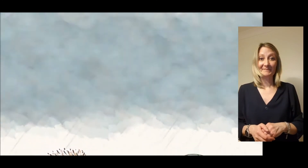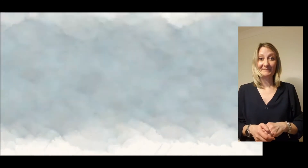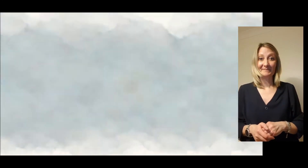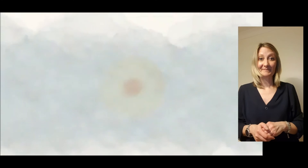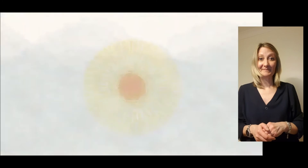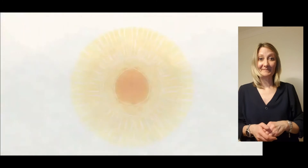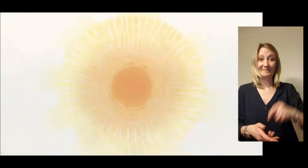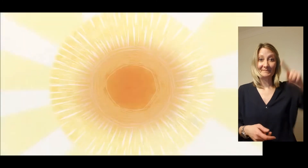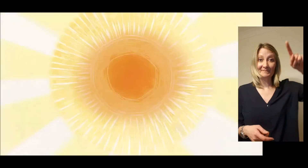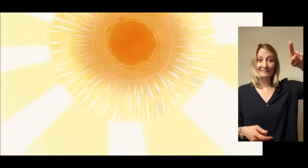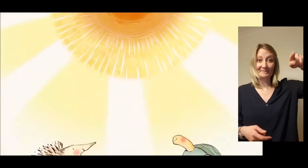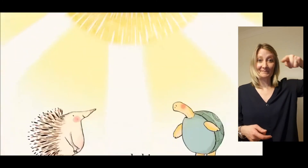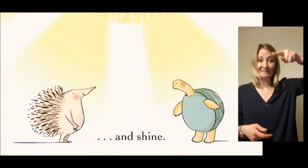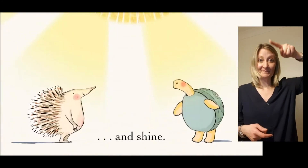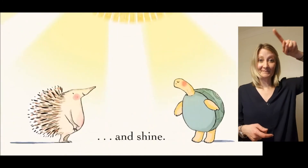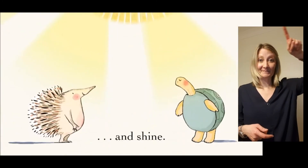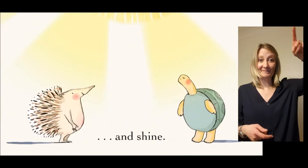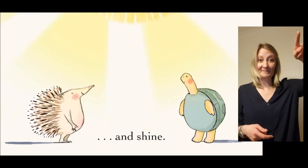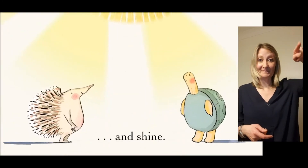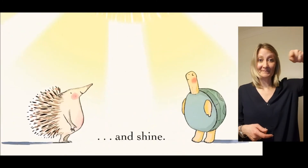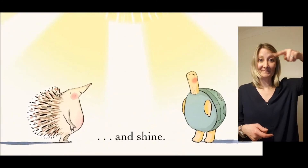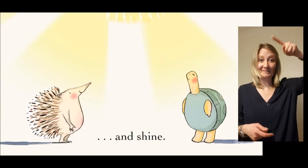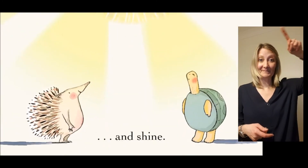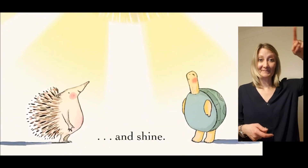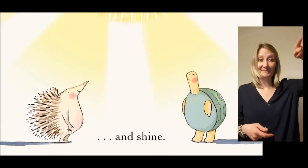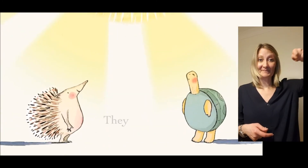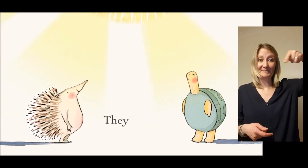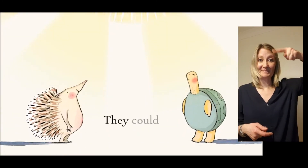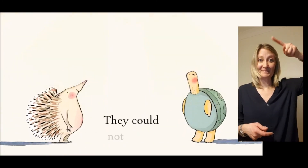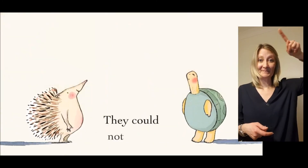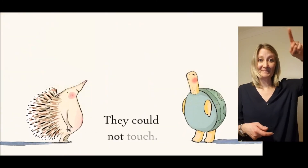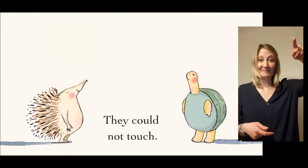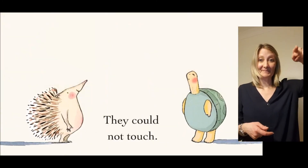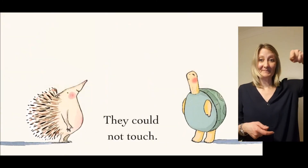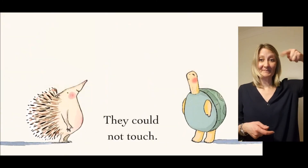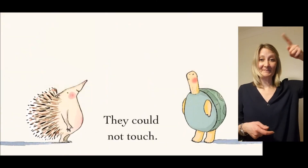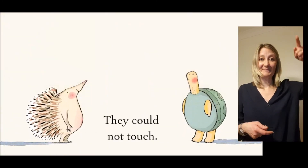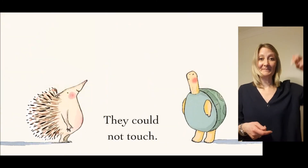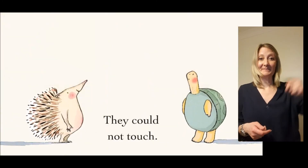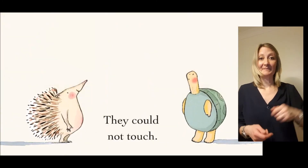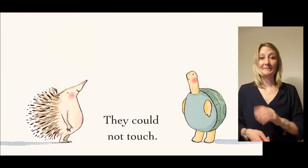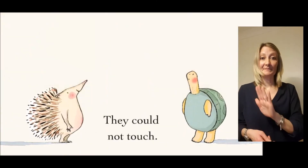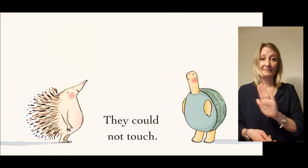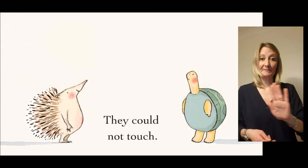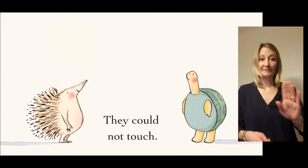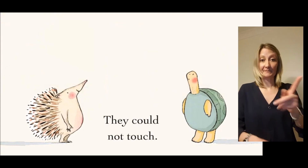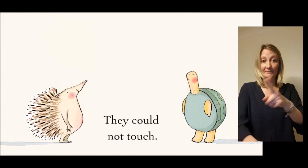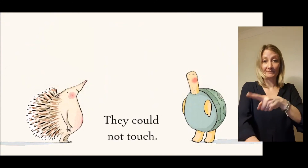and shine,